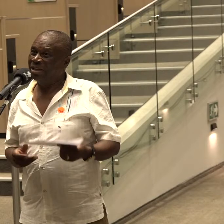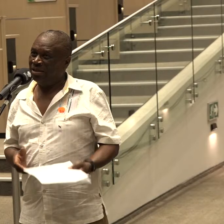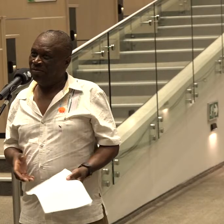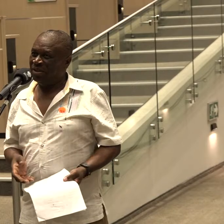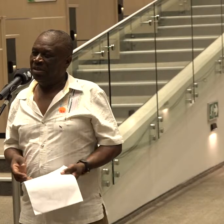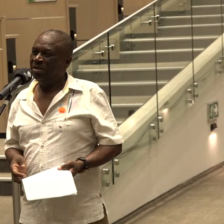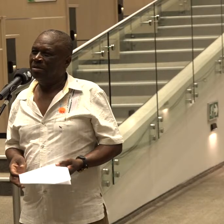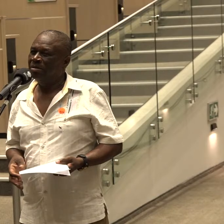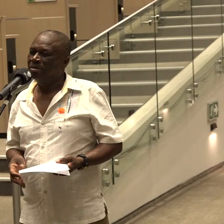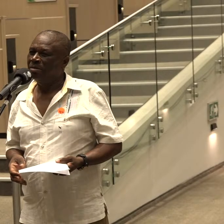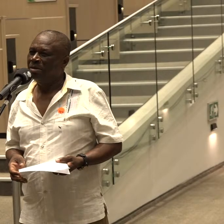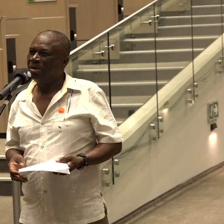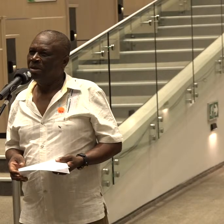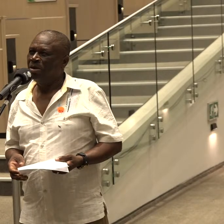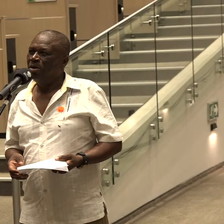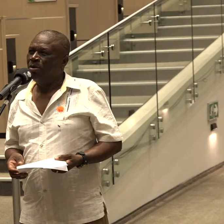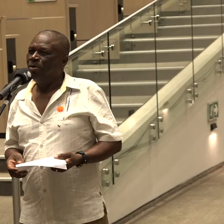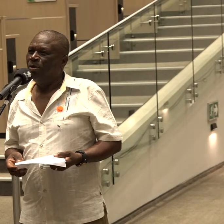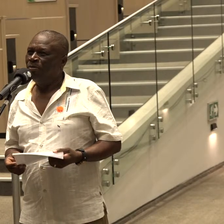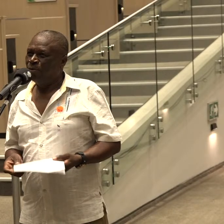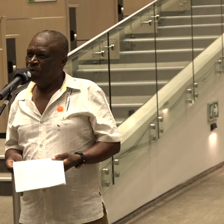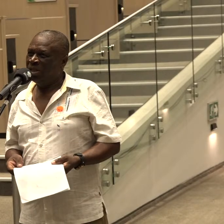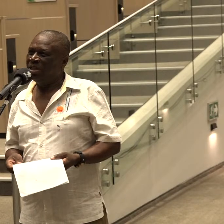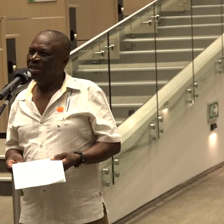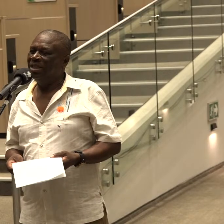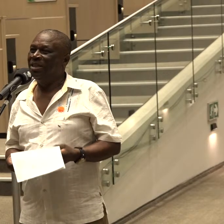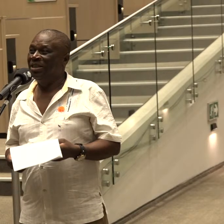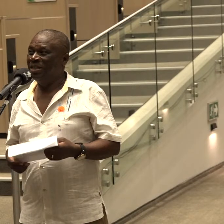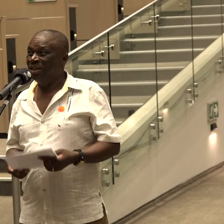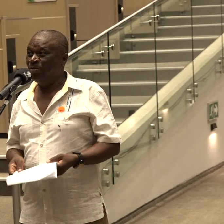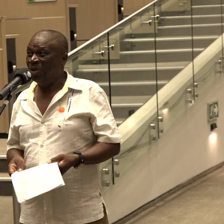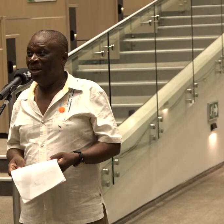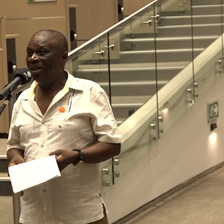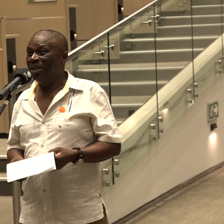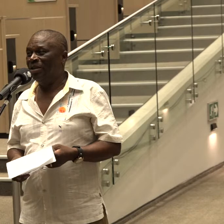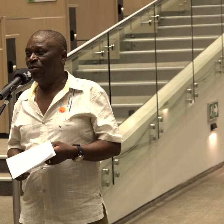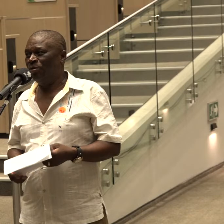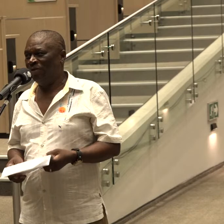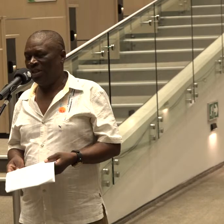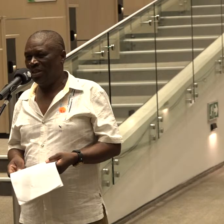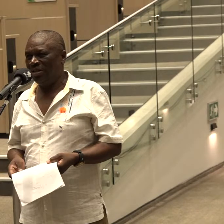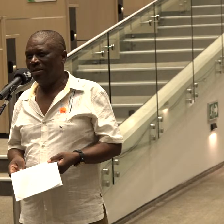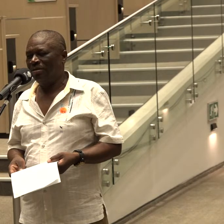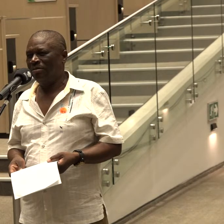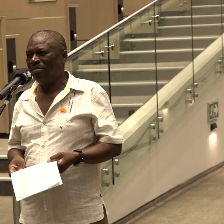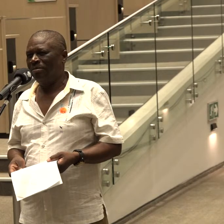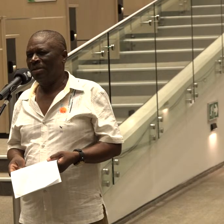the real safety of which it is